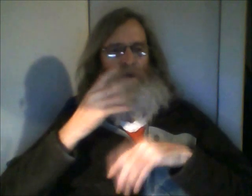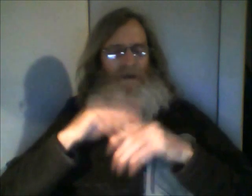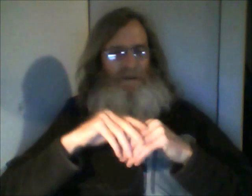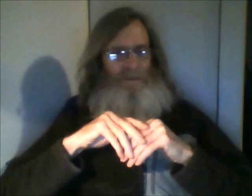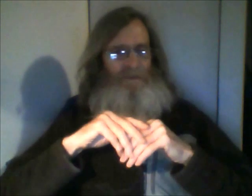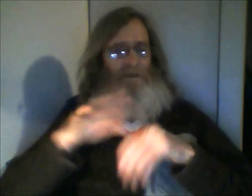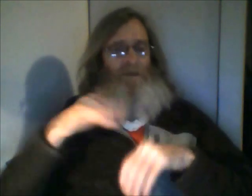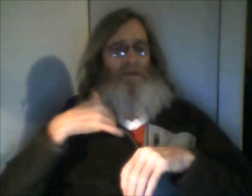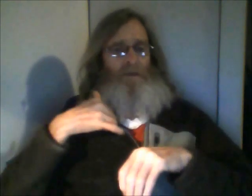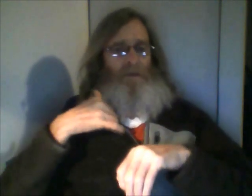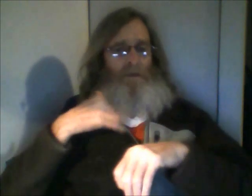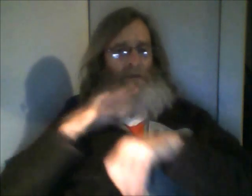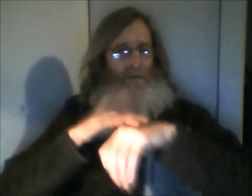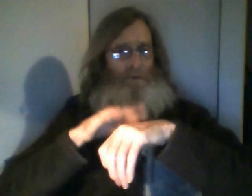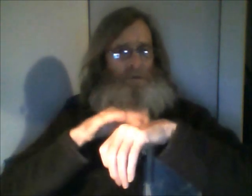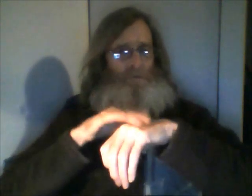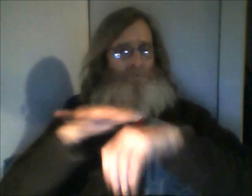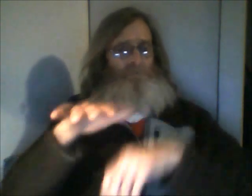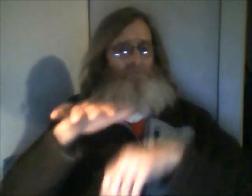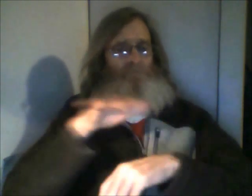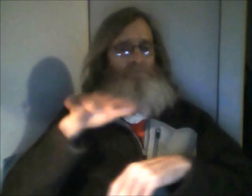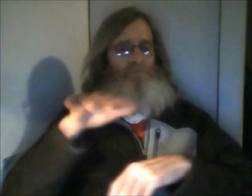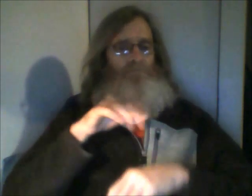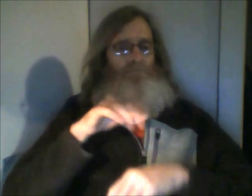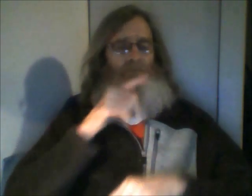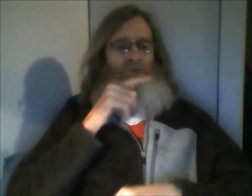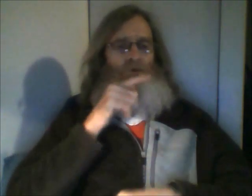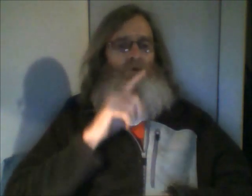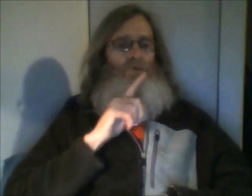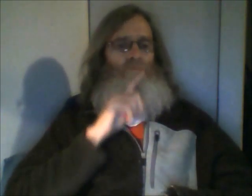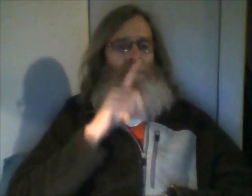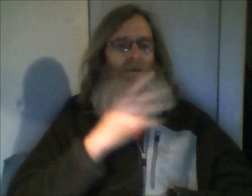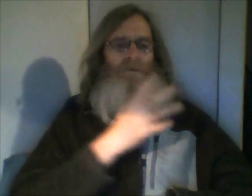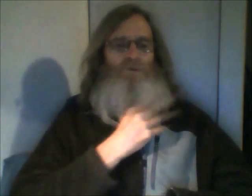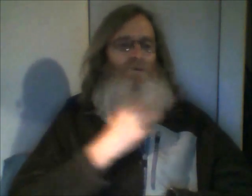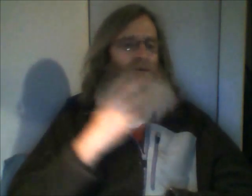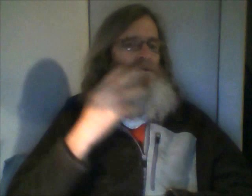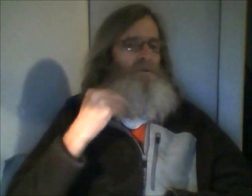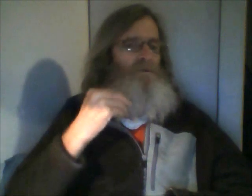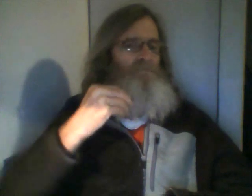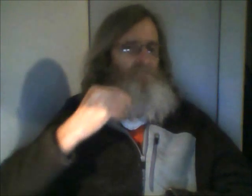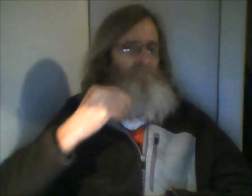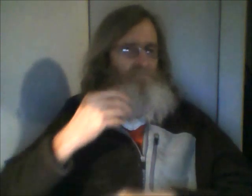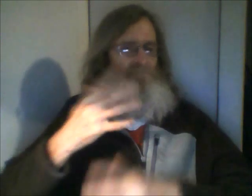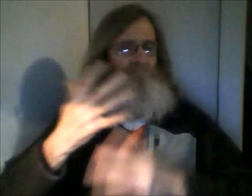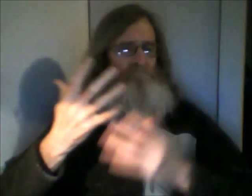the seat placement, and even shoe size for positioning the pedals relative to the front wheel.